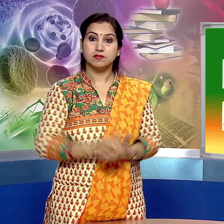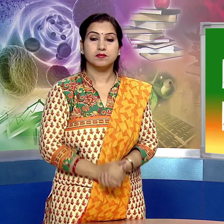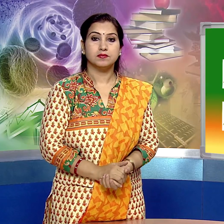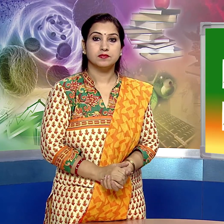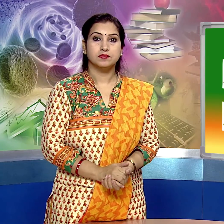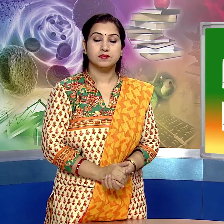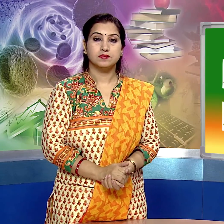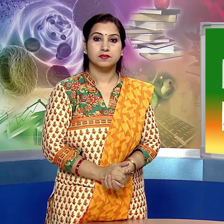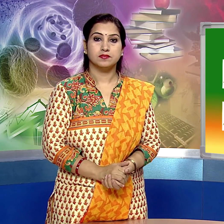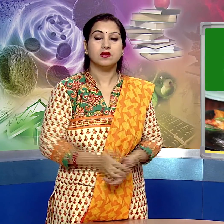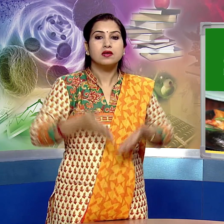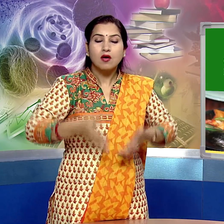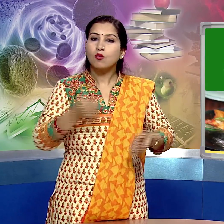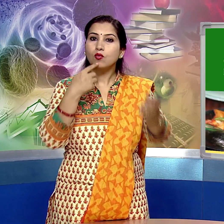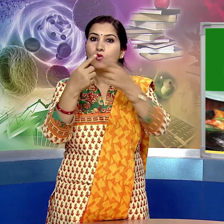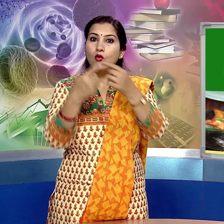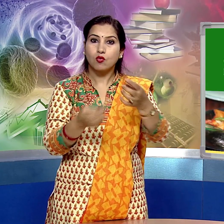Now we will talk about iodine.